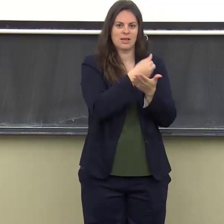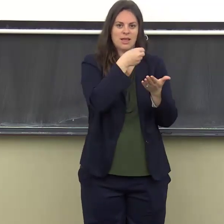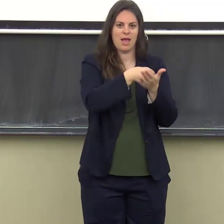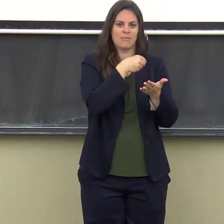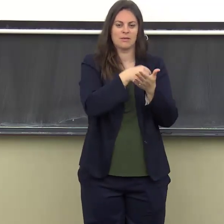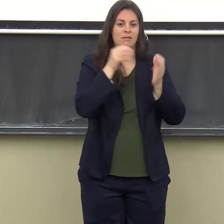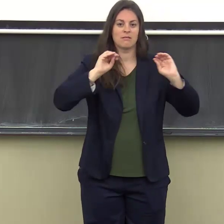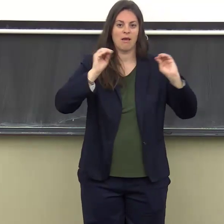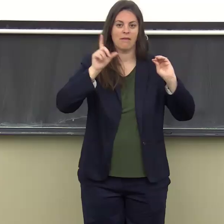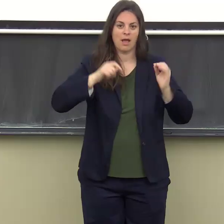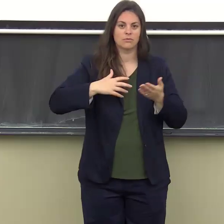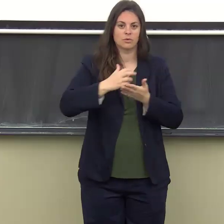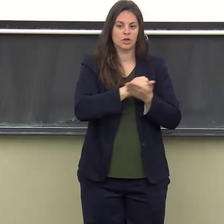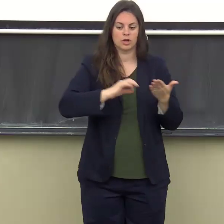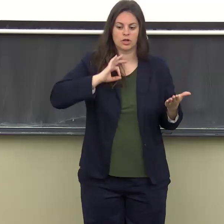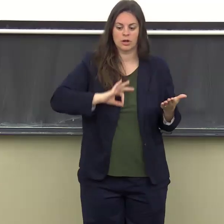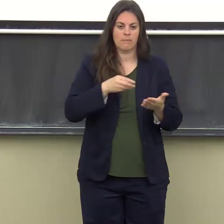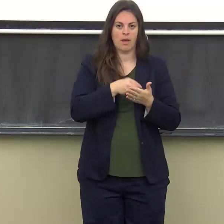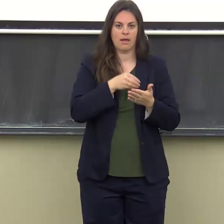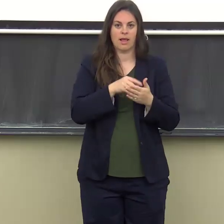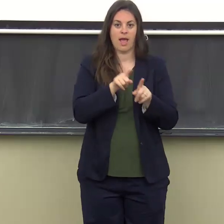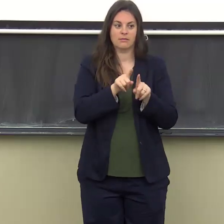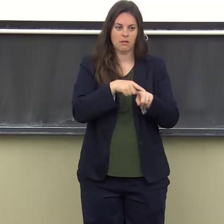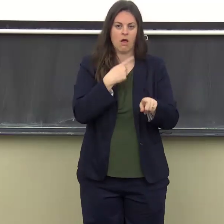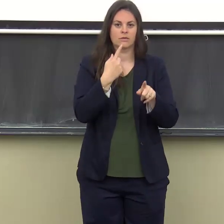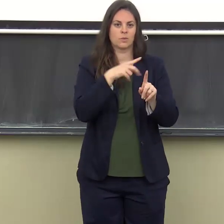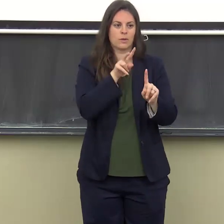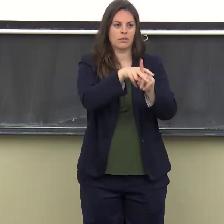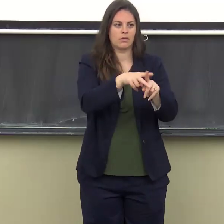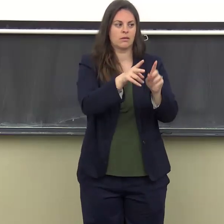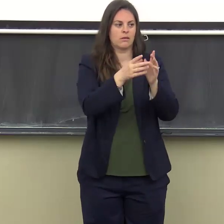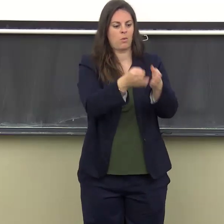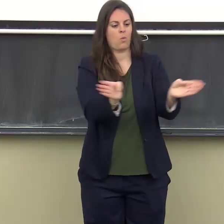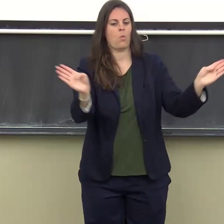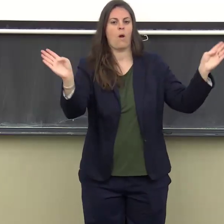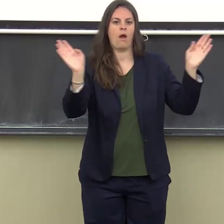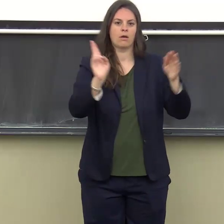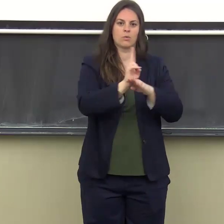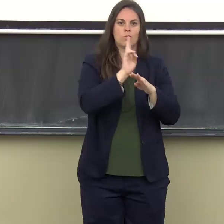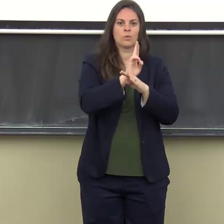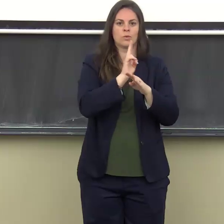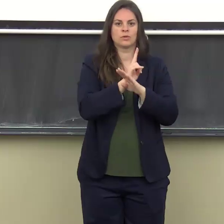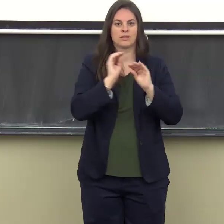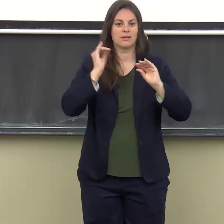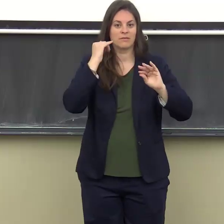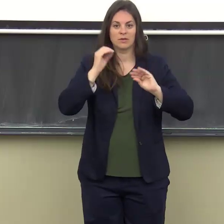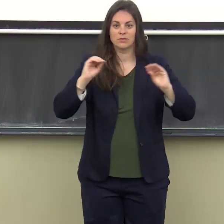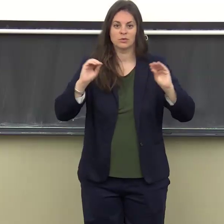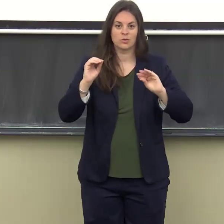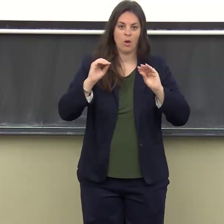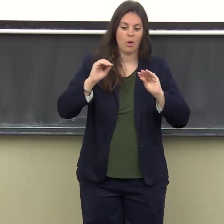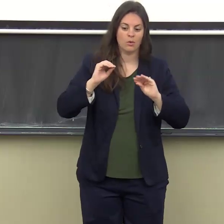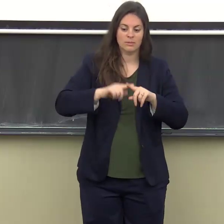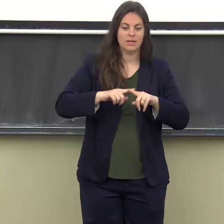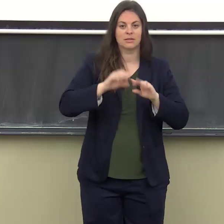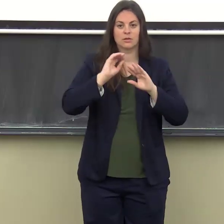widespread use. But in 5-6 years, if there's a dependency created and there's no business model, the floor drops out. I'm sure